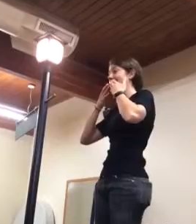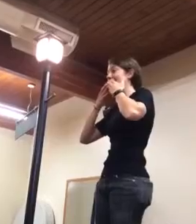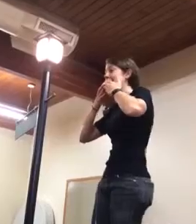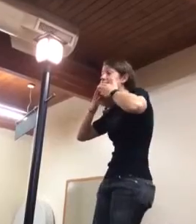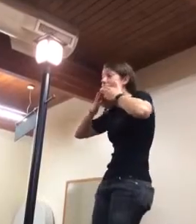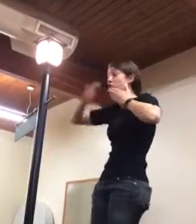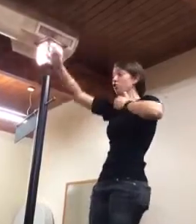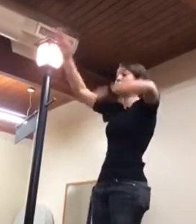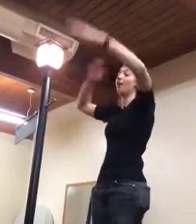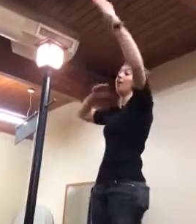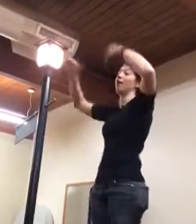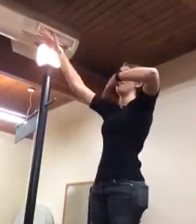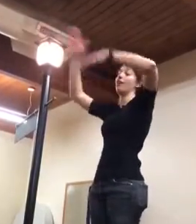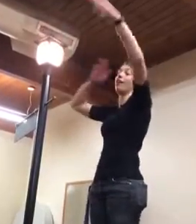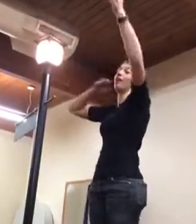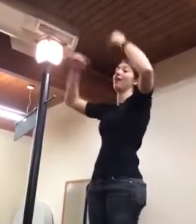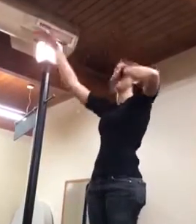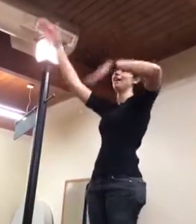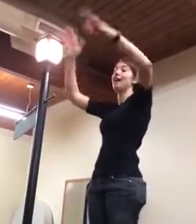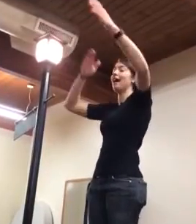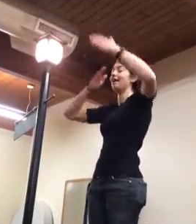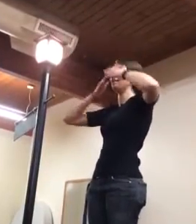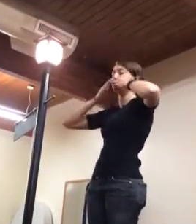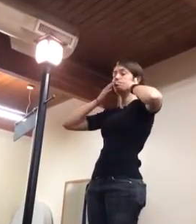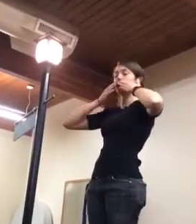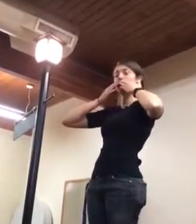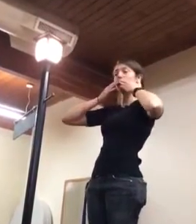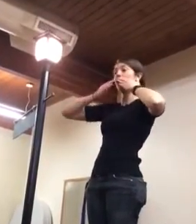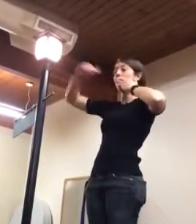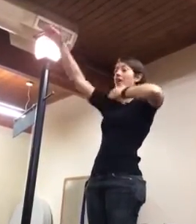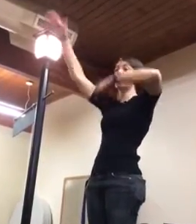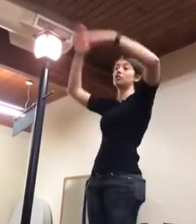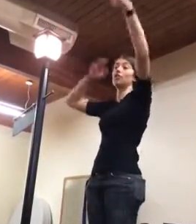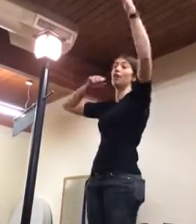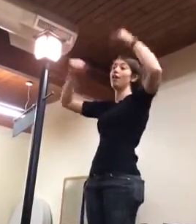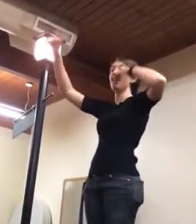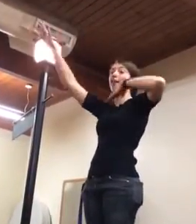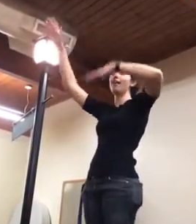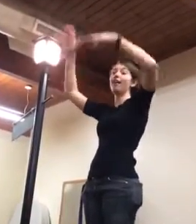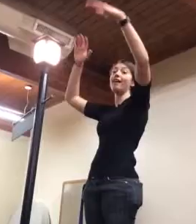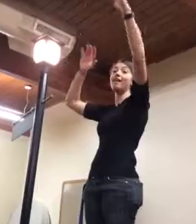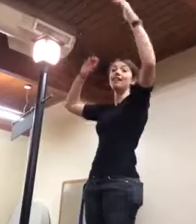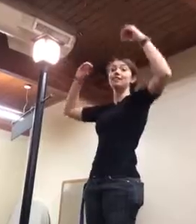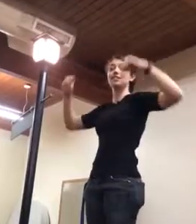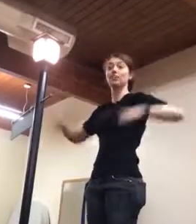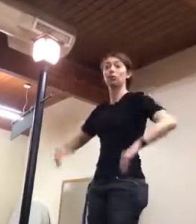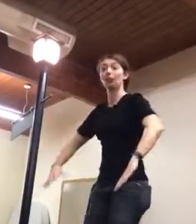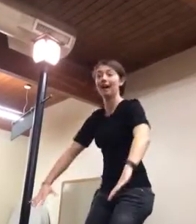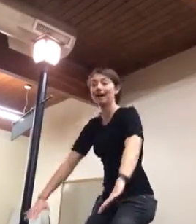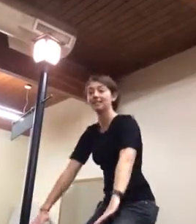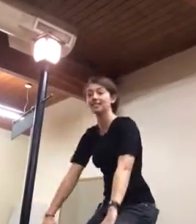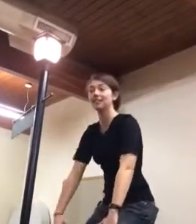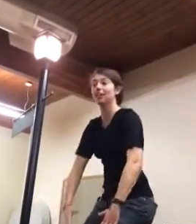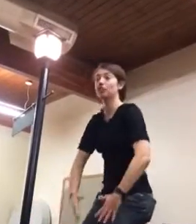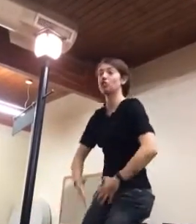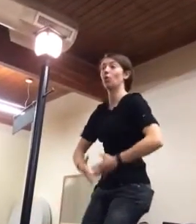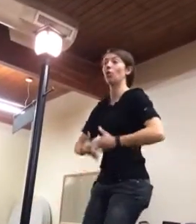tell. Joy, unspeakable joy. So then it rises in our